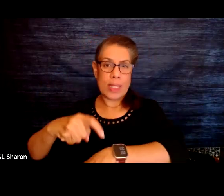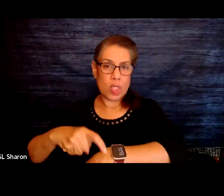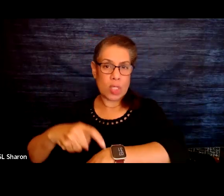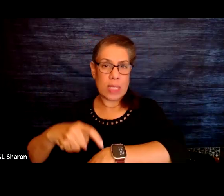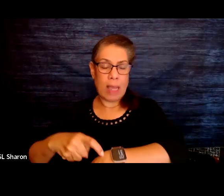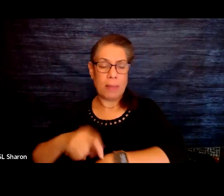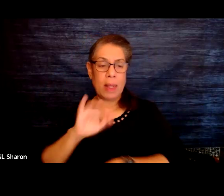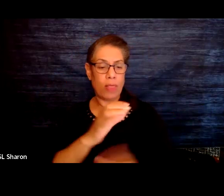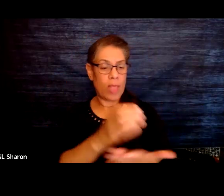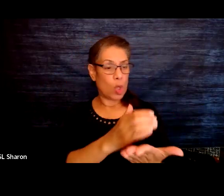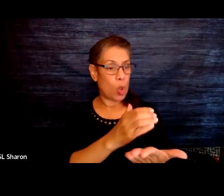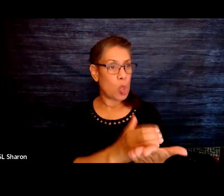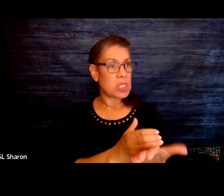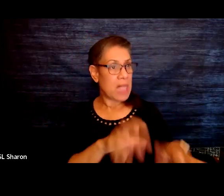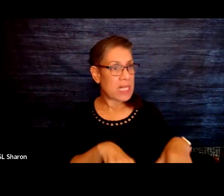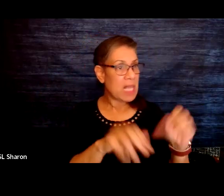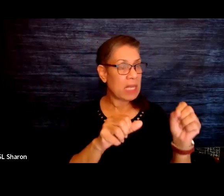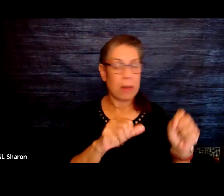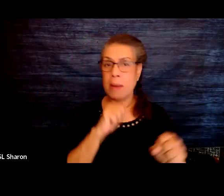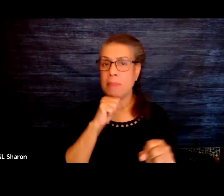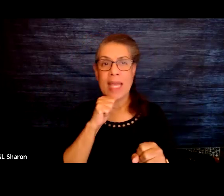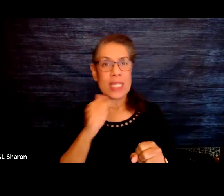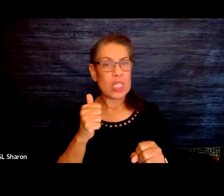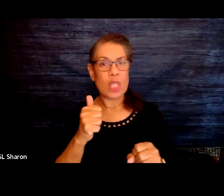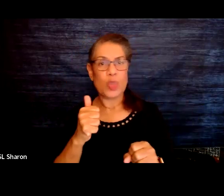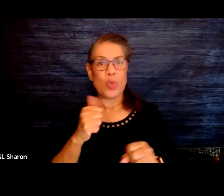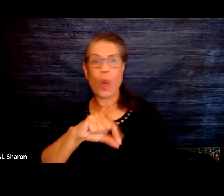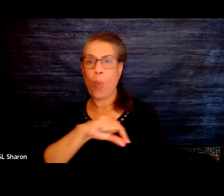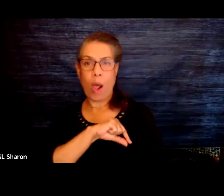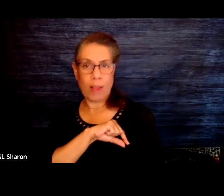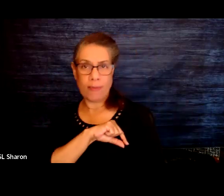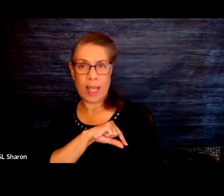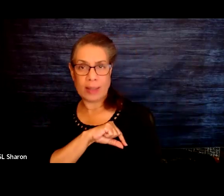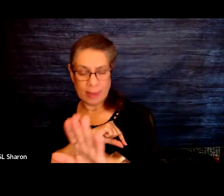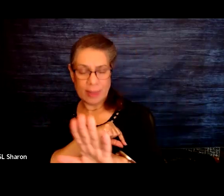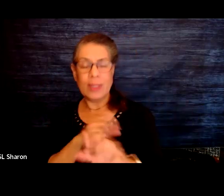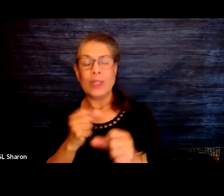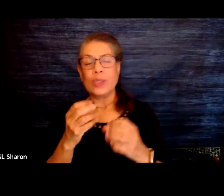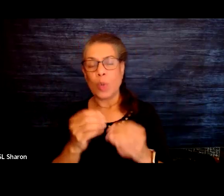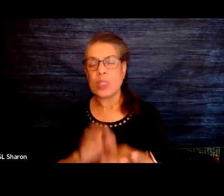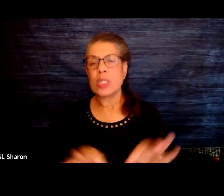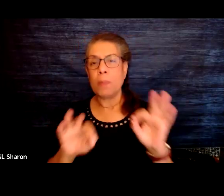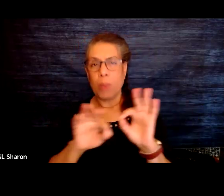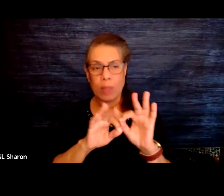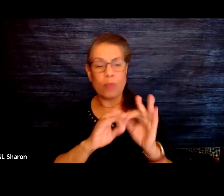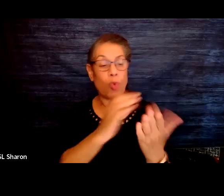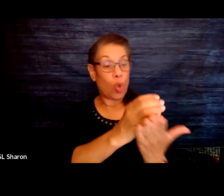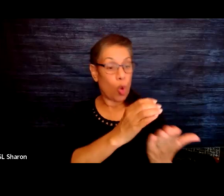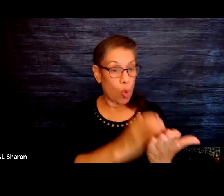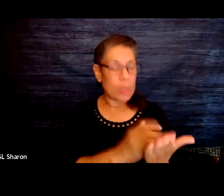there are courses that they've taken that are not MassCore compliant. So labeling those courses, that's incredibly